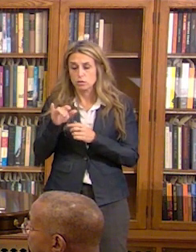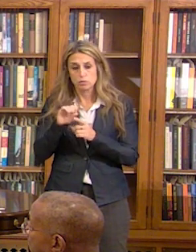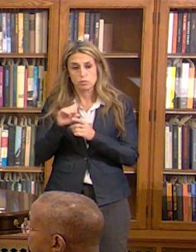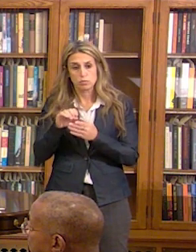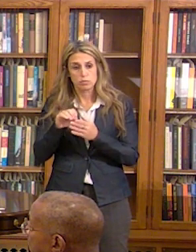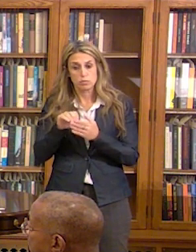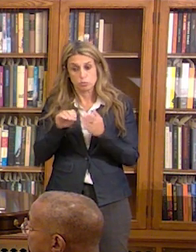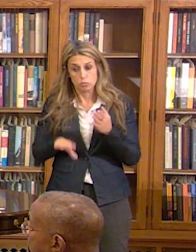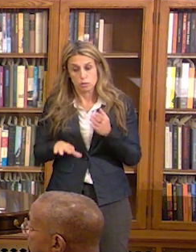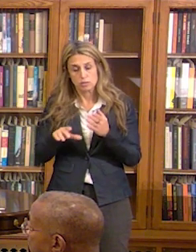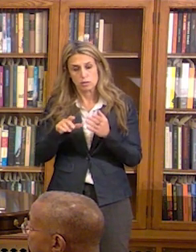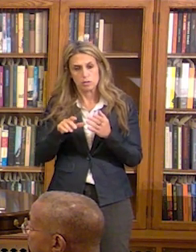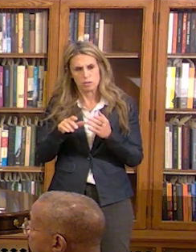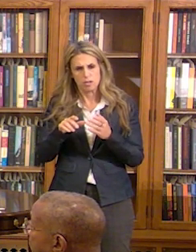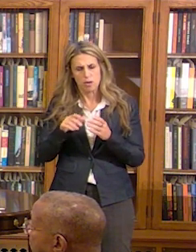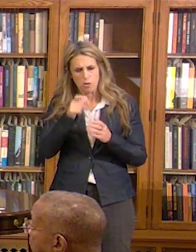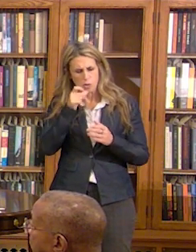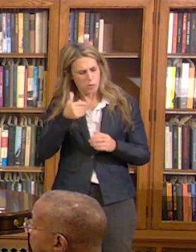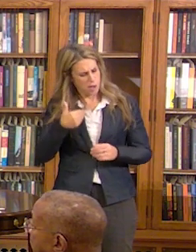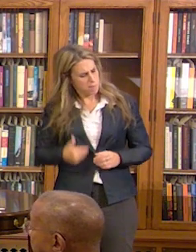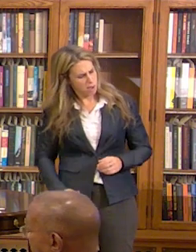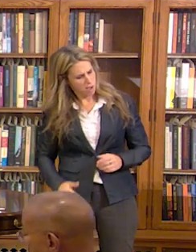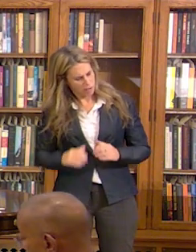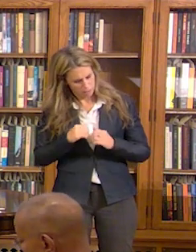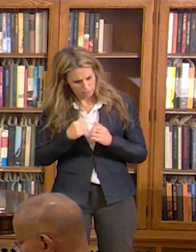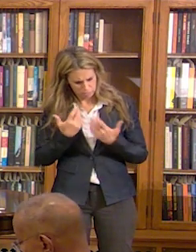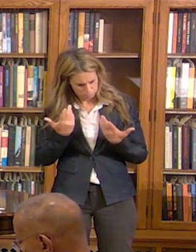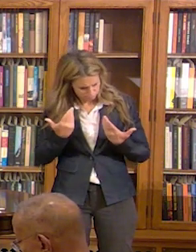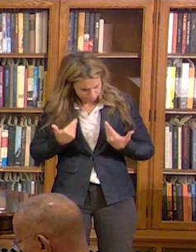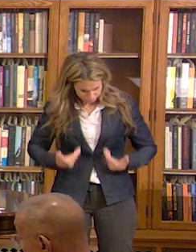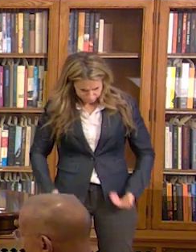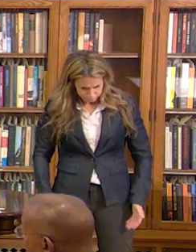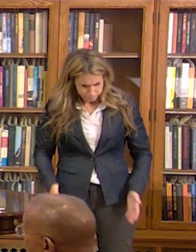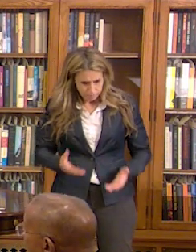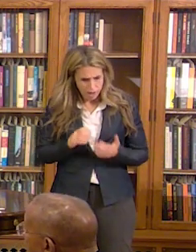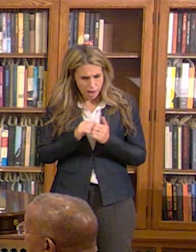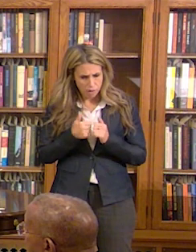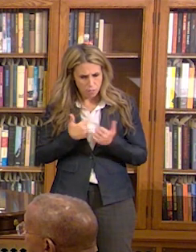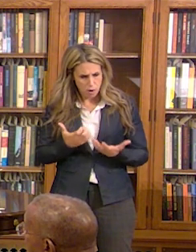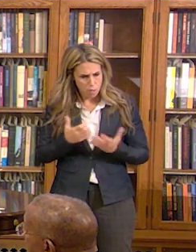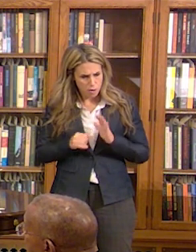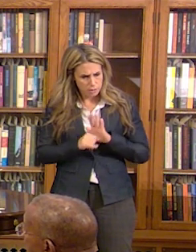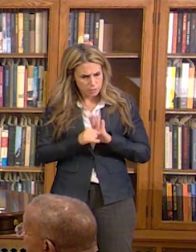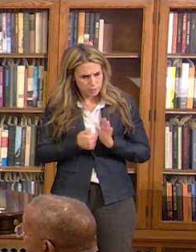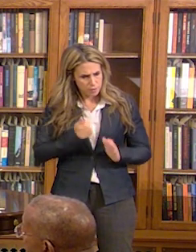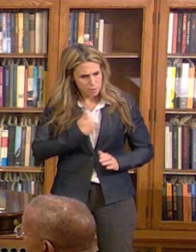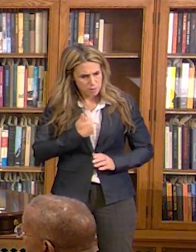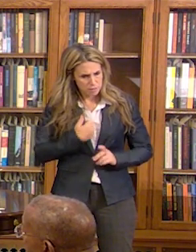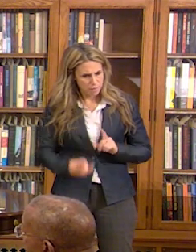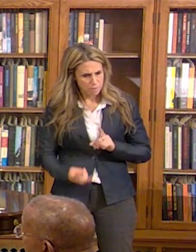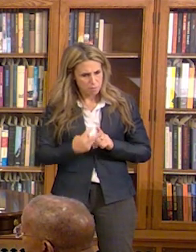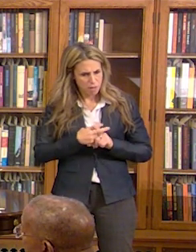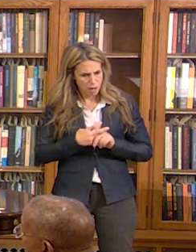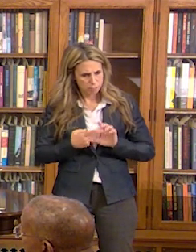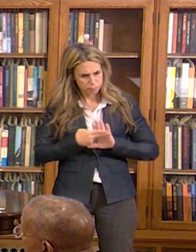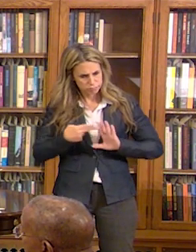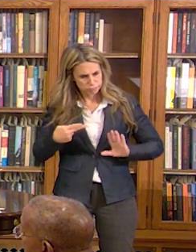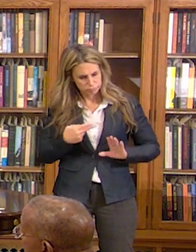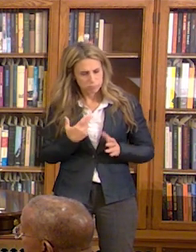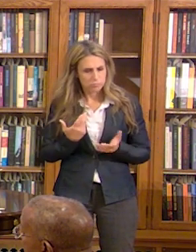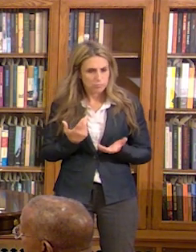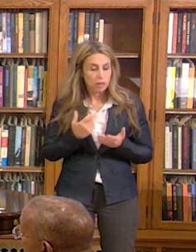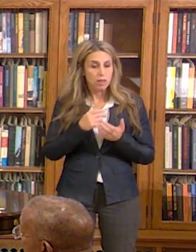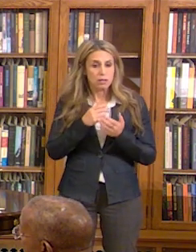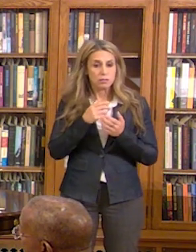perspective on who am I what do I want to be called what do I want to identify as and so it leads to some very powerful